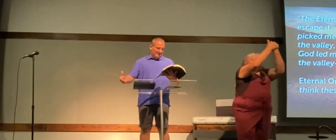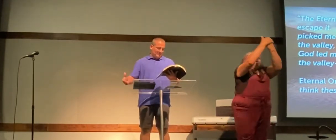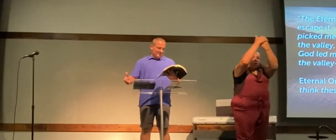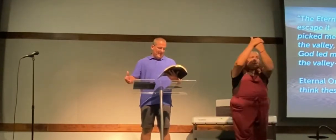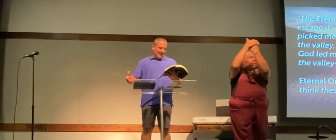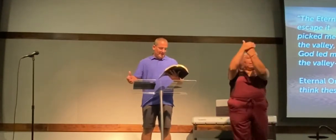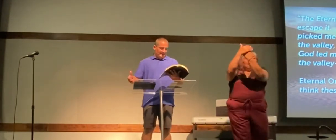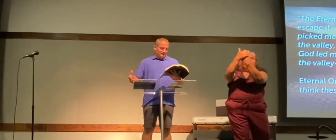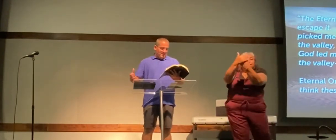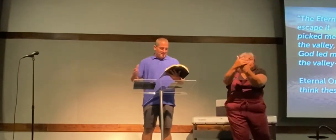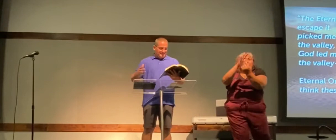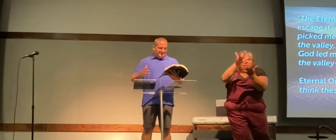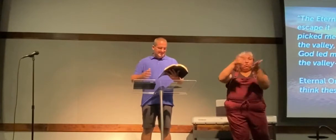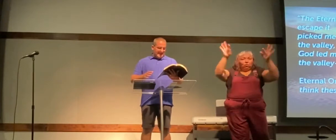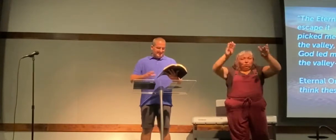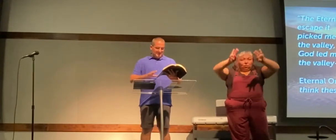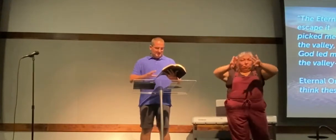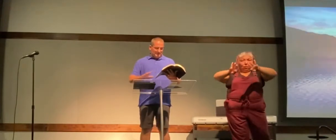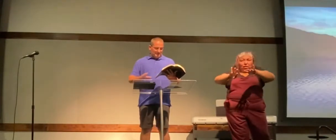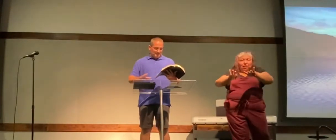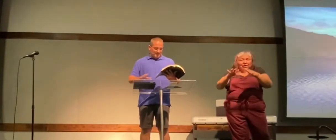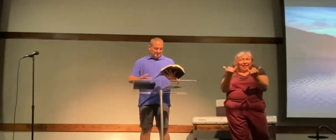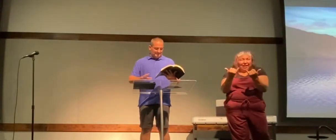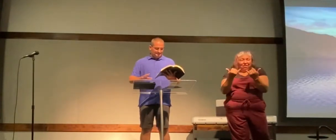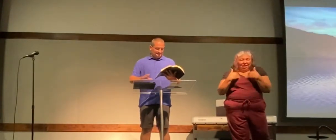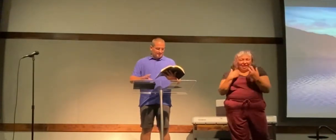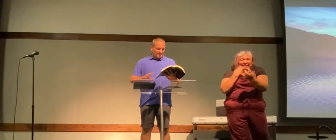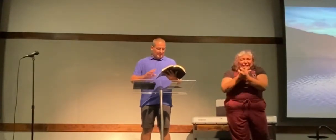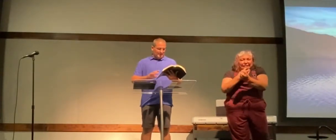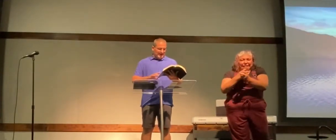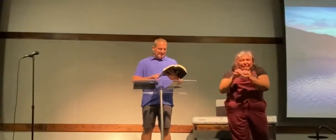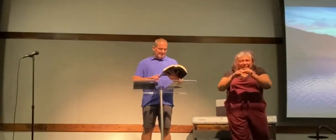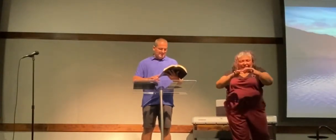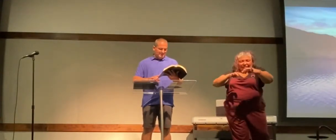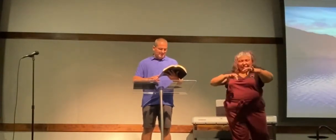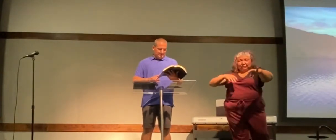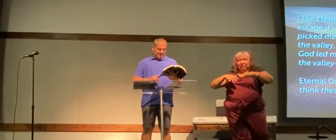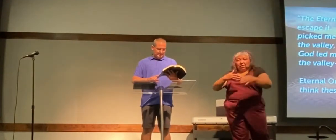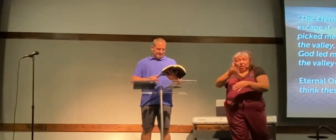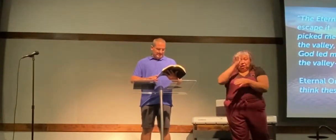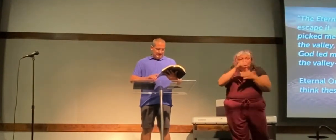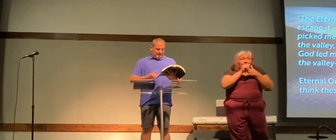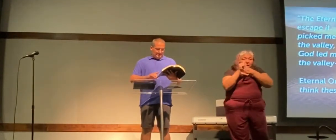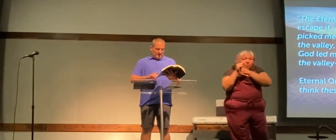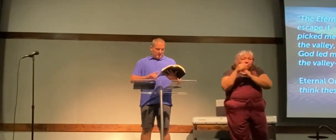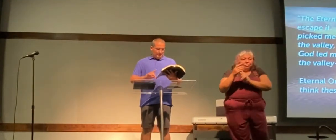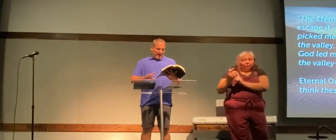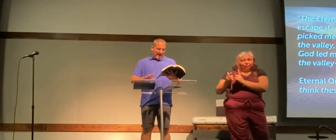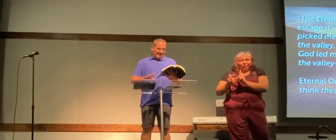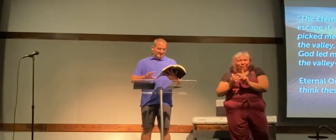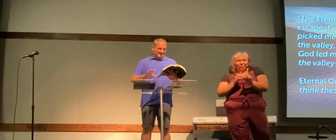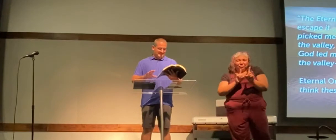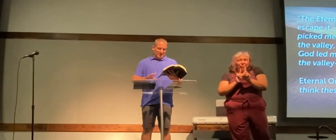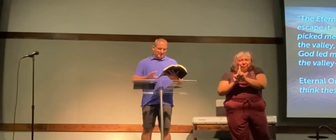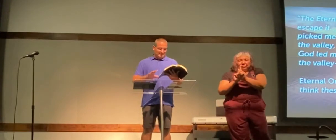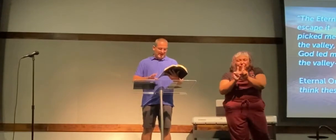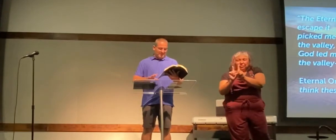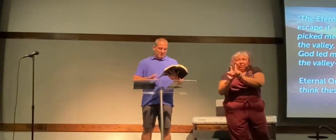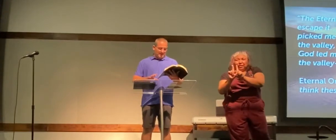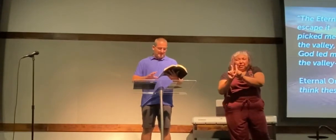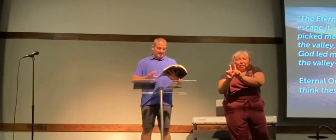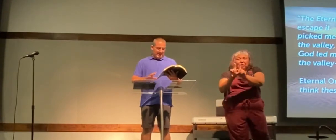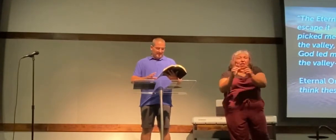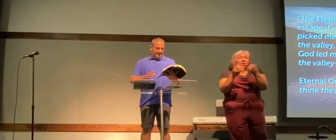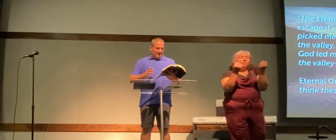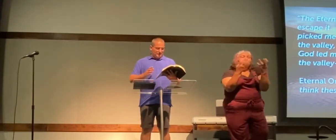in the middle of the valley. But this time it was full of bones. God led me through the bones. There were piles of bones